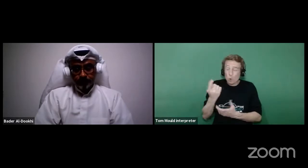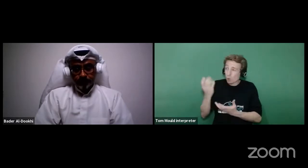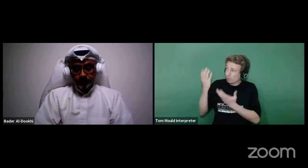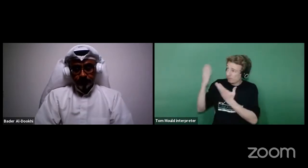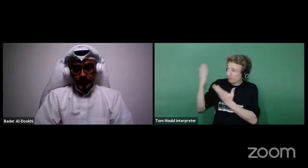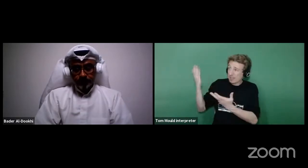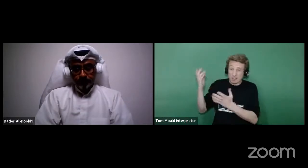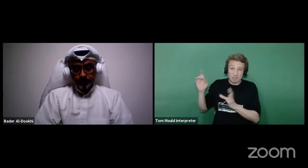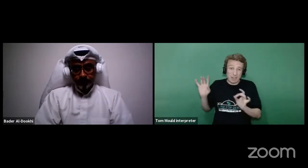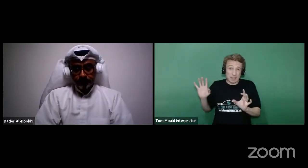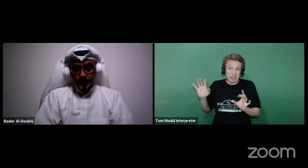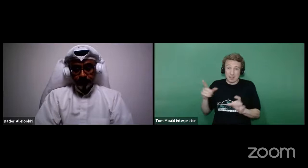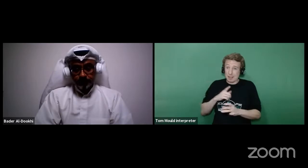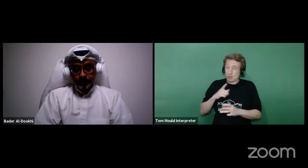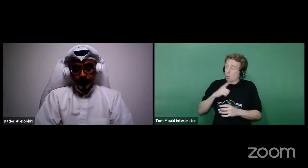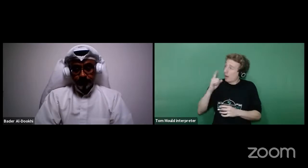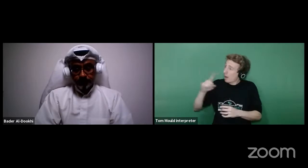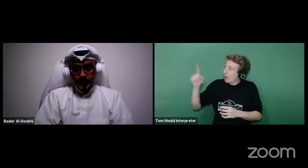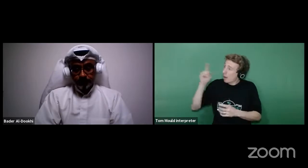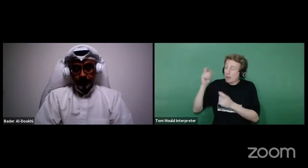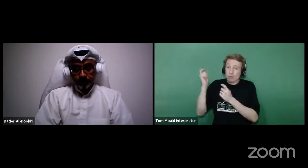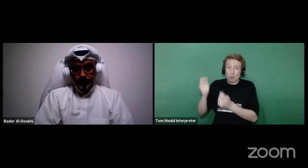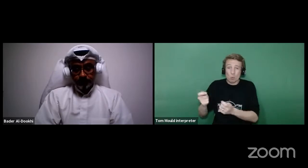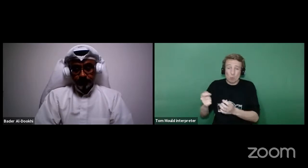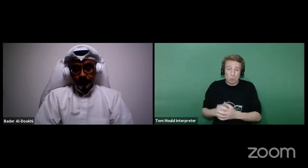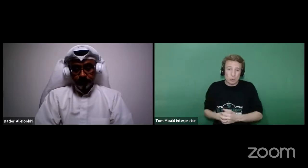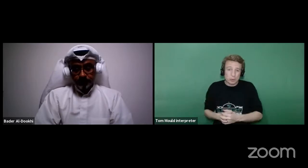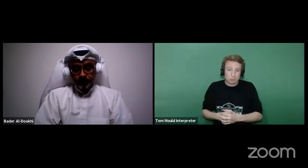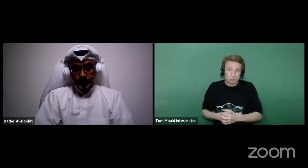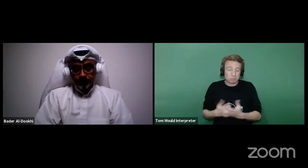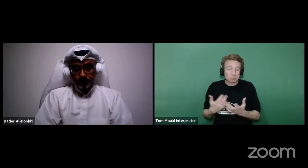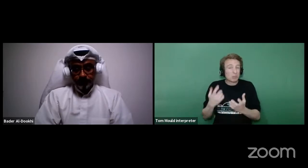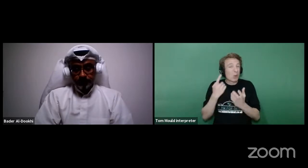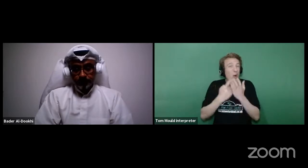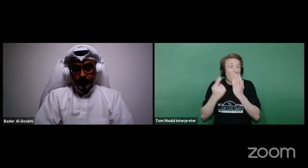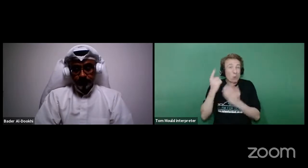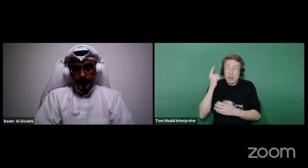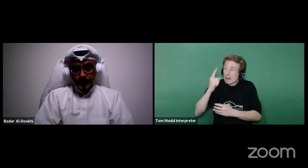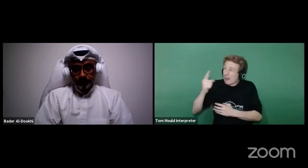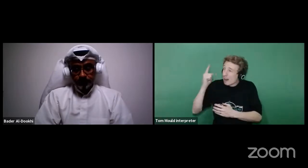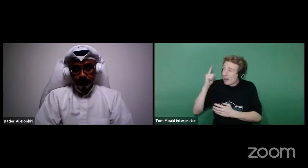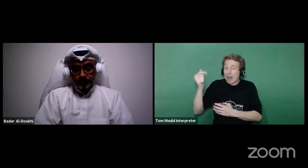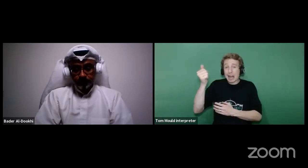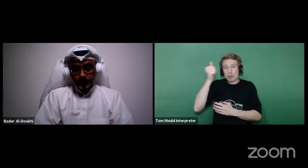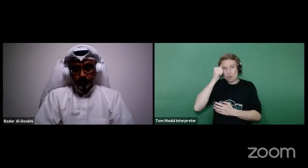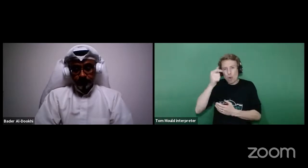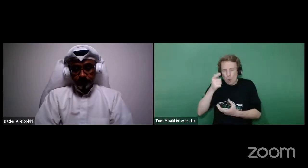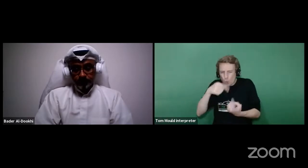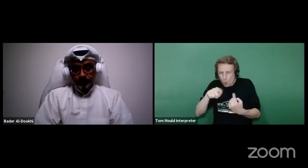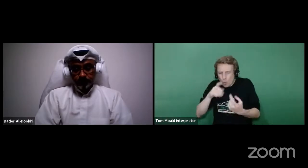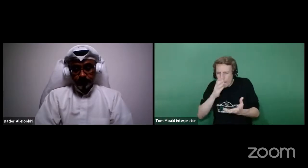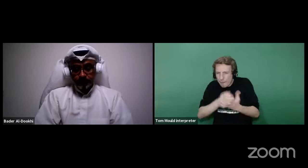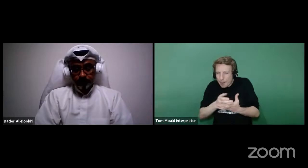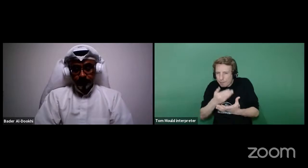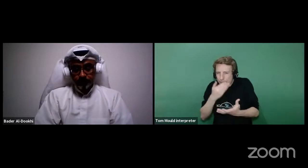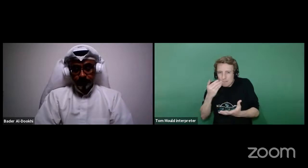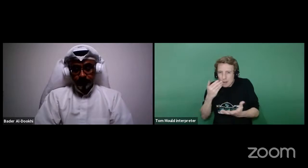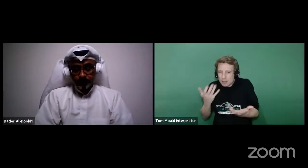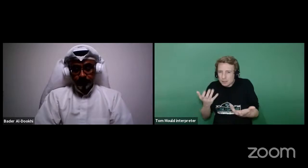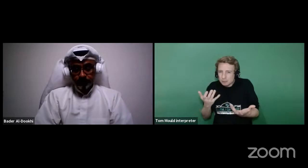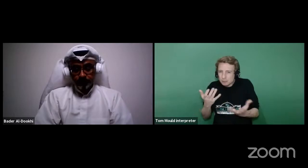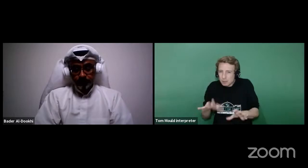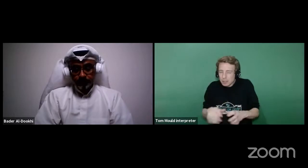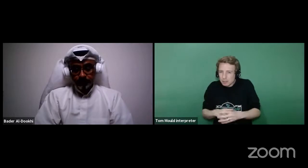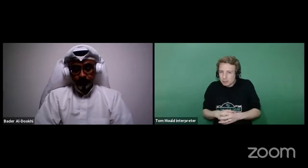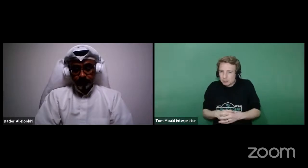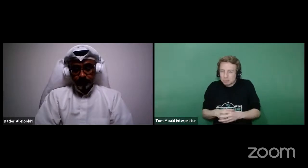except for Allah that the individual is actually fasting. That it's true, they give up their food and their drink,